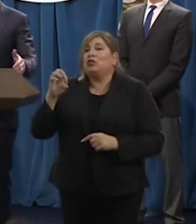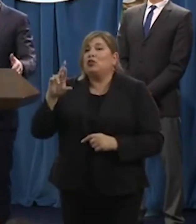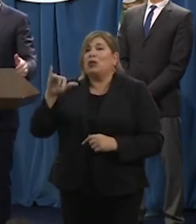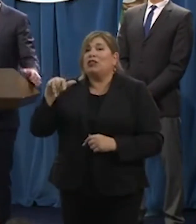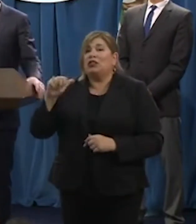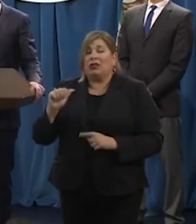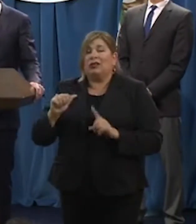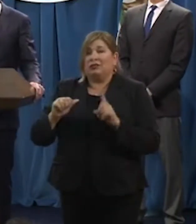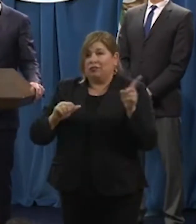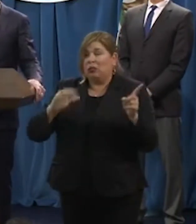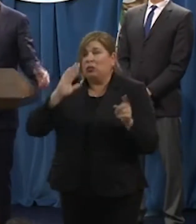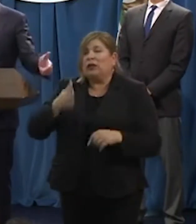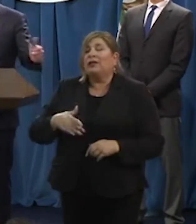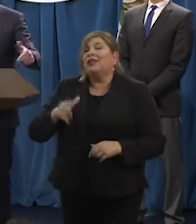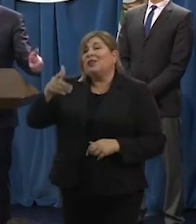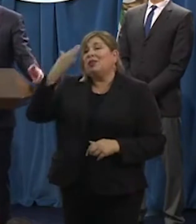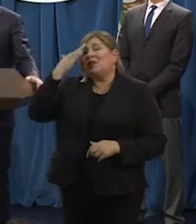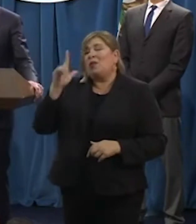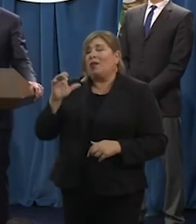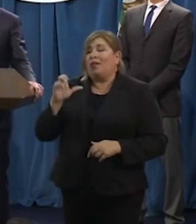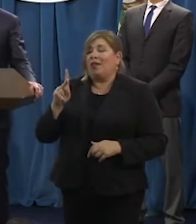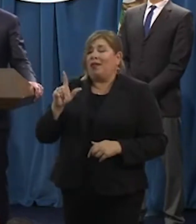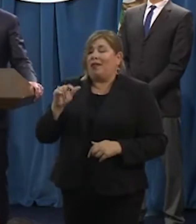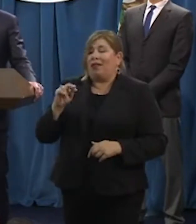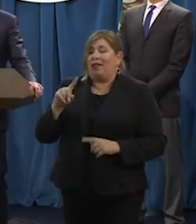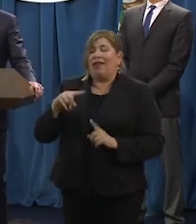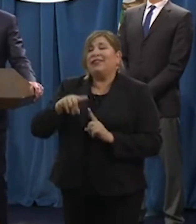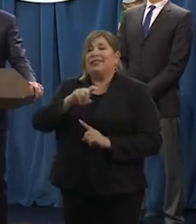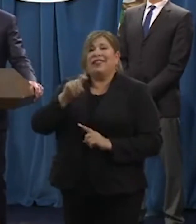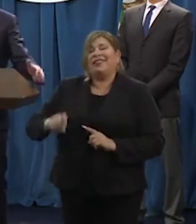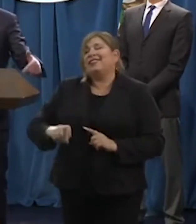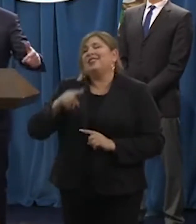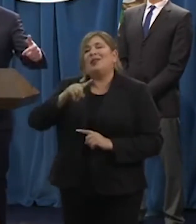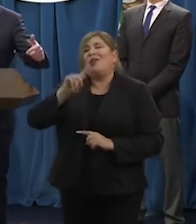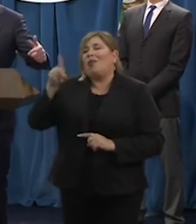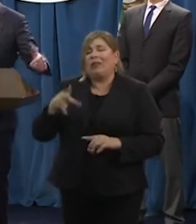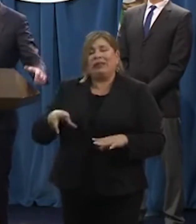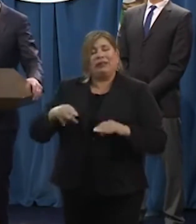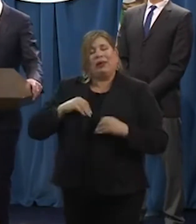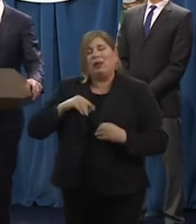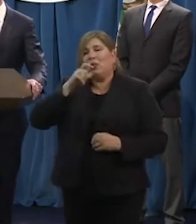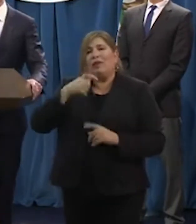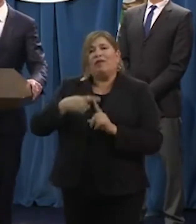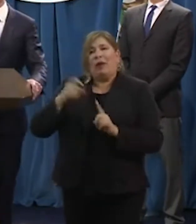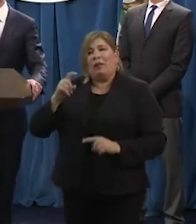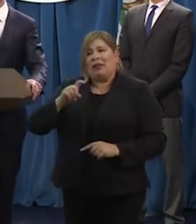only accepting Texas passengers, not American citizens that are not from Texas. That's disappointing.